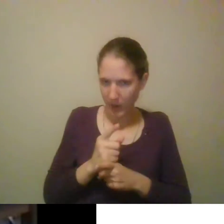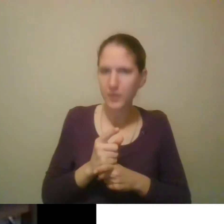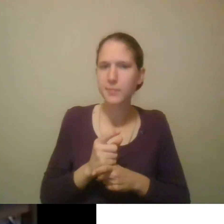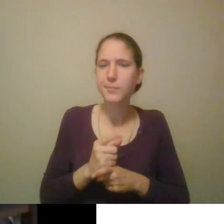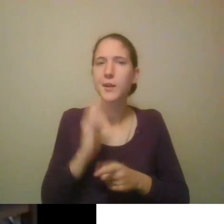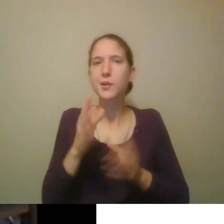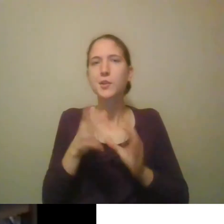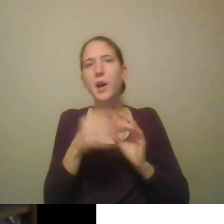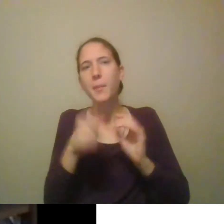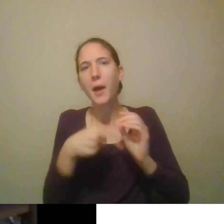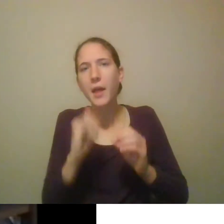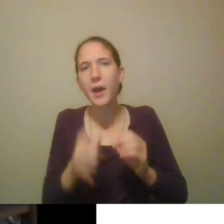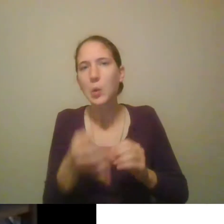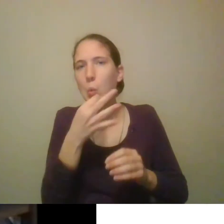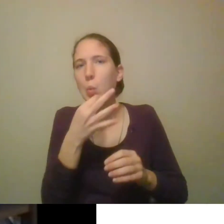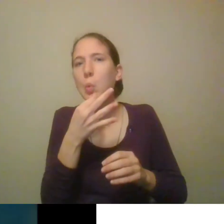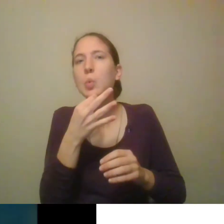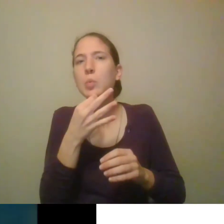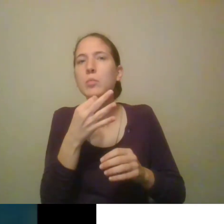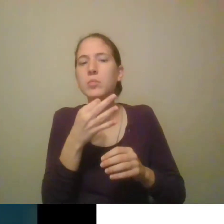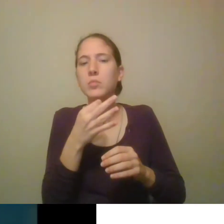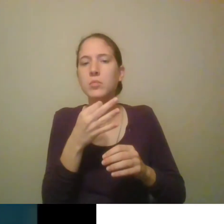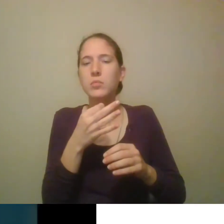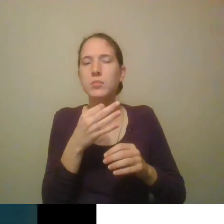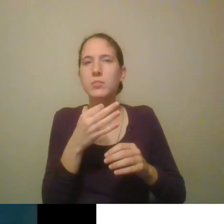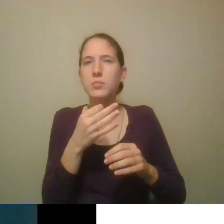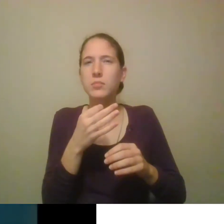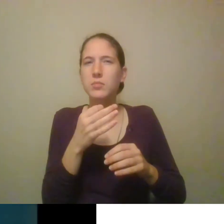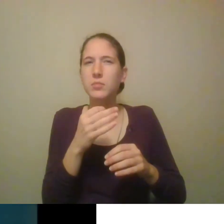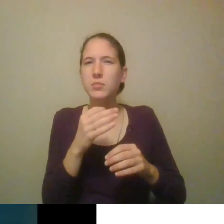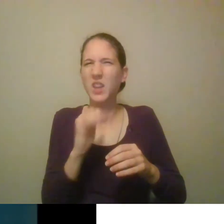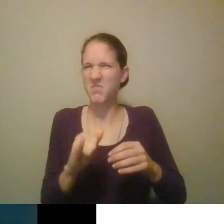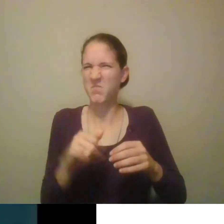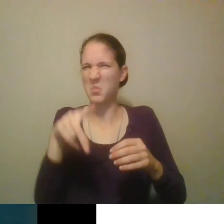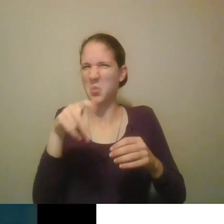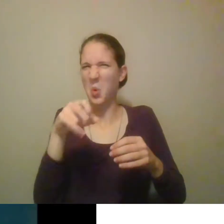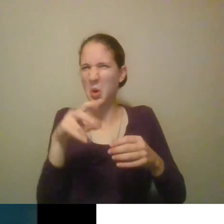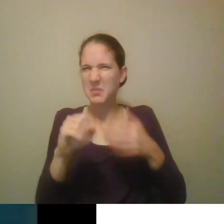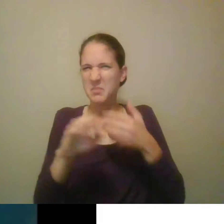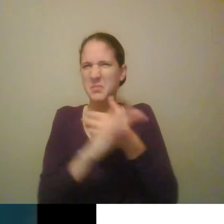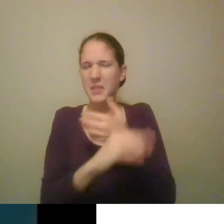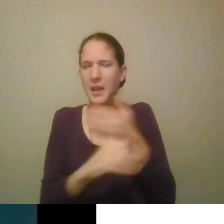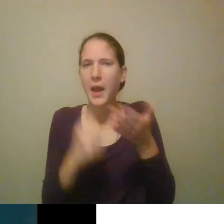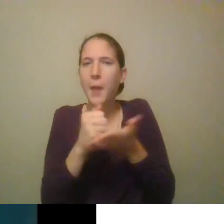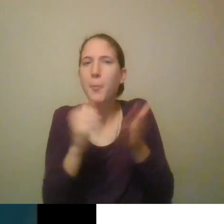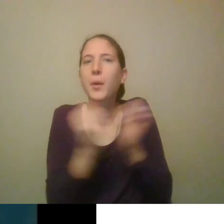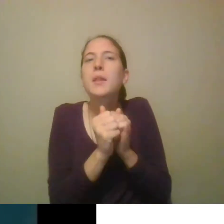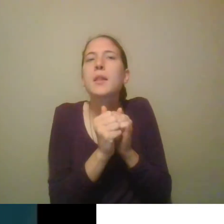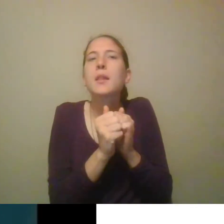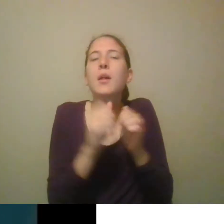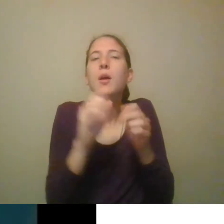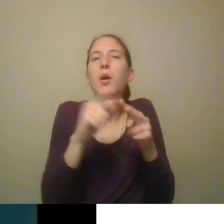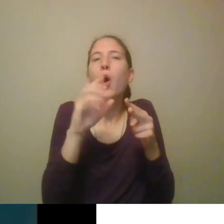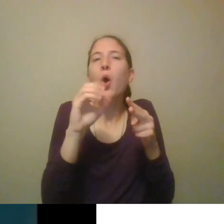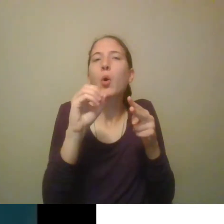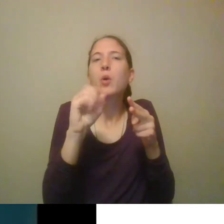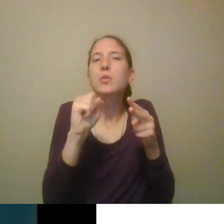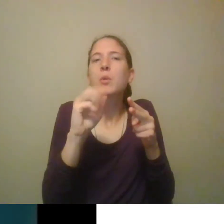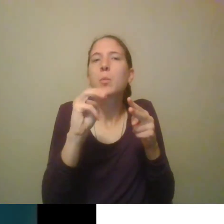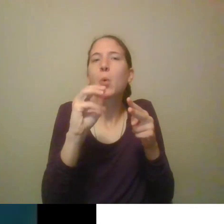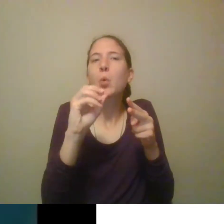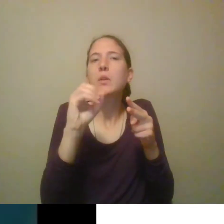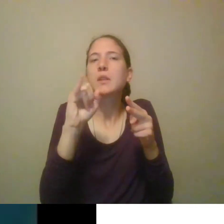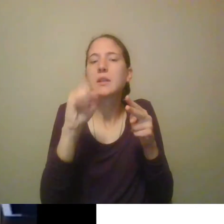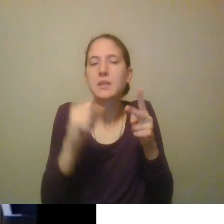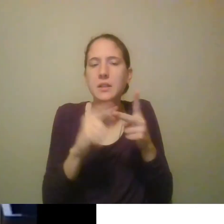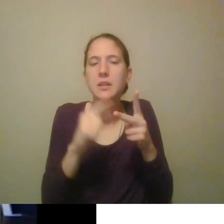few minutes. Okay. But is there any other job that the cell membrane does, or anything else we should add, Kevin? Well, on a location in plant cells, listen